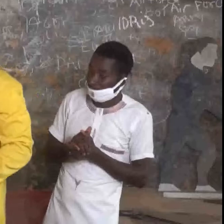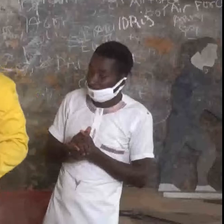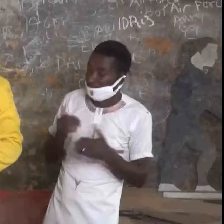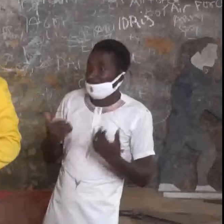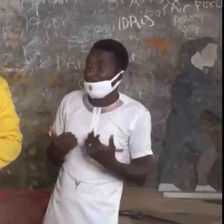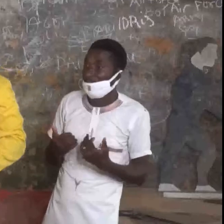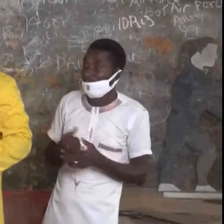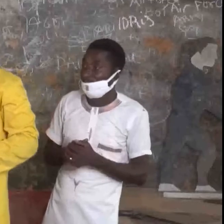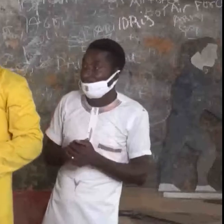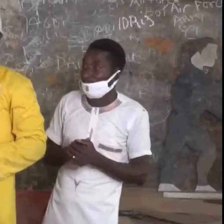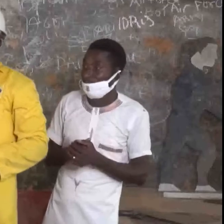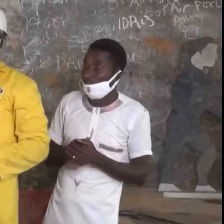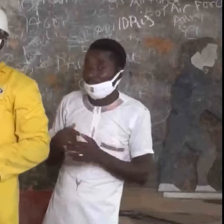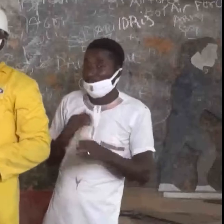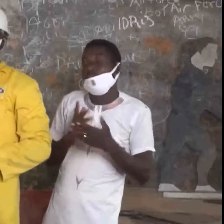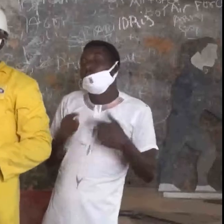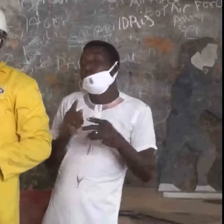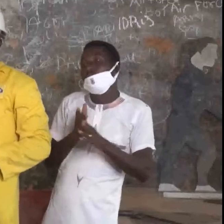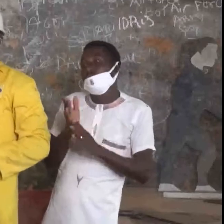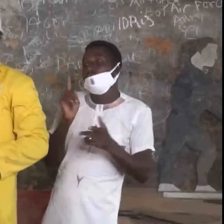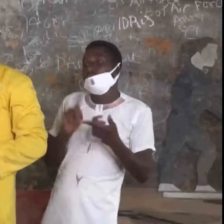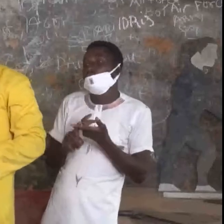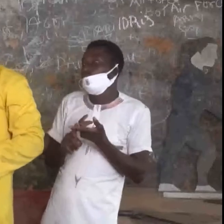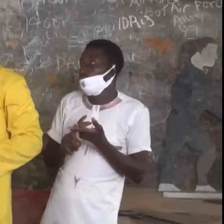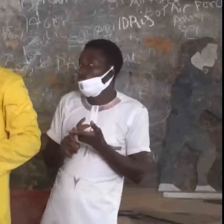Now, we'll go straight to